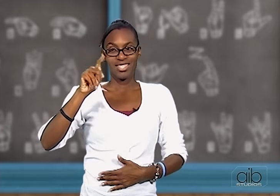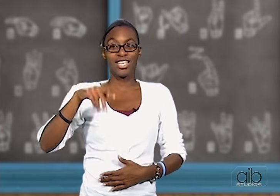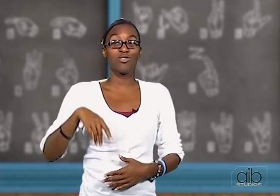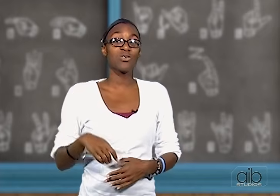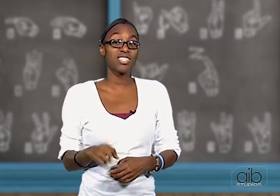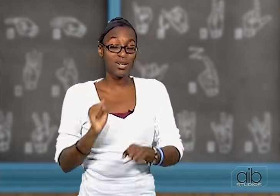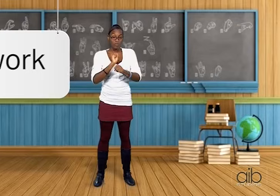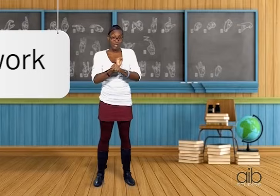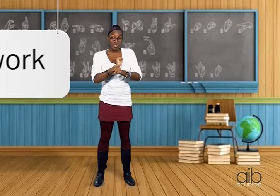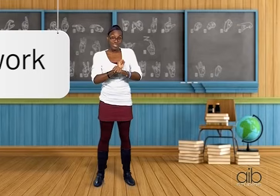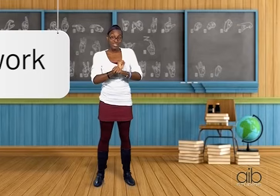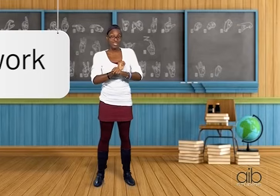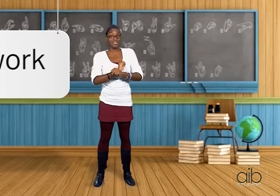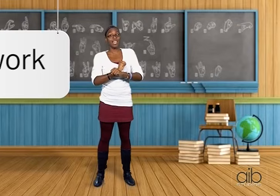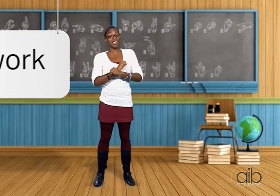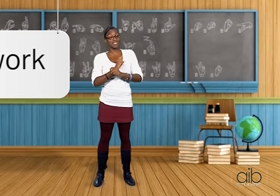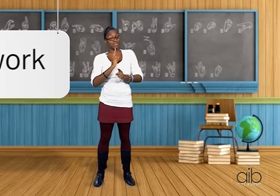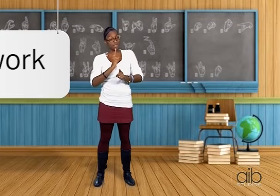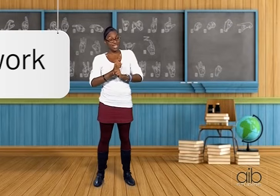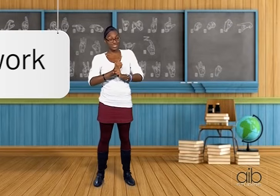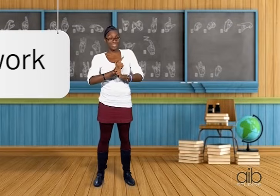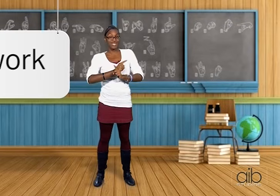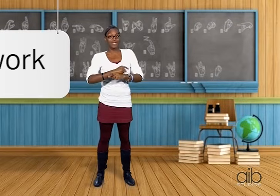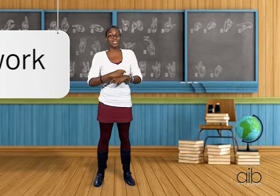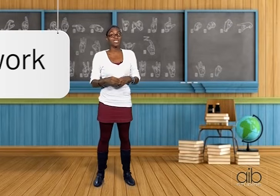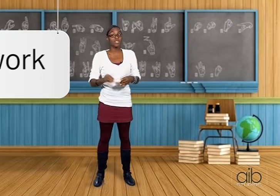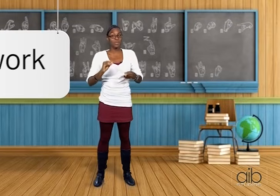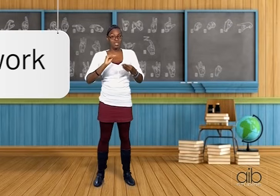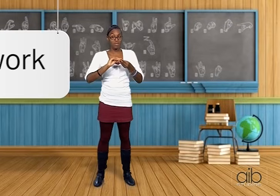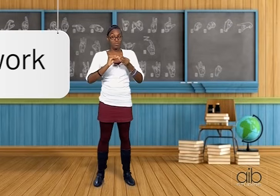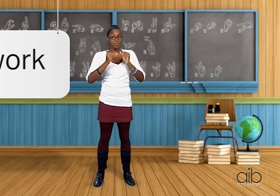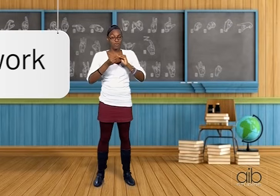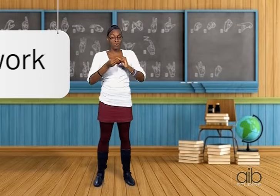If you said work, that is correct. So let's do with number 4.